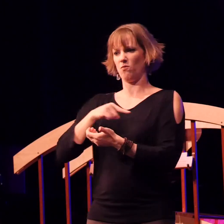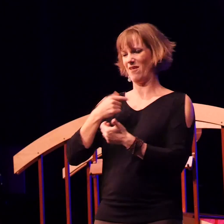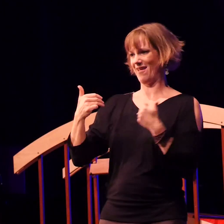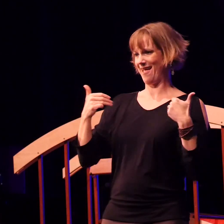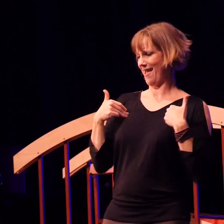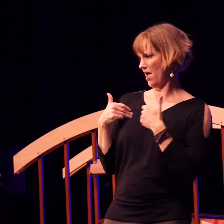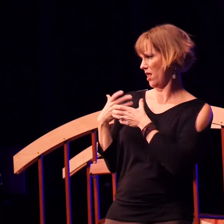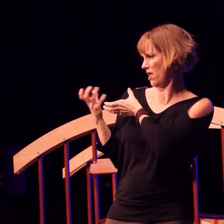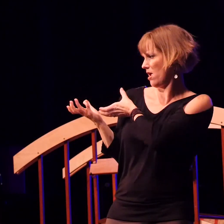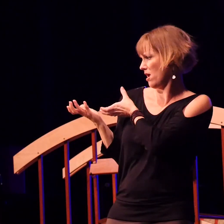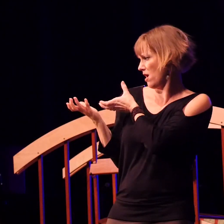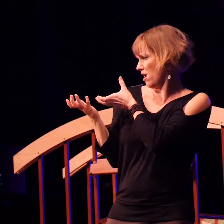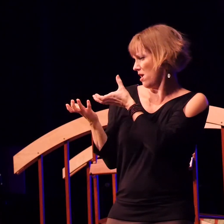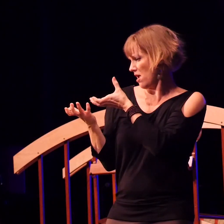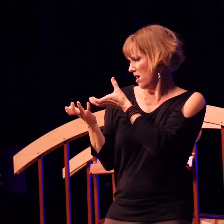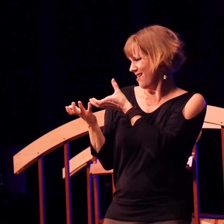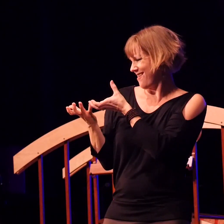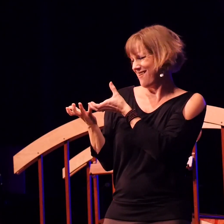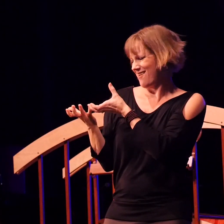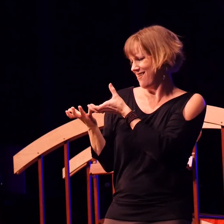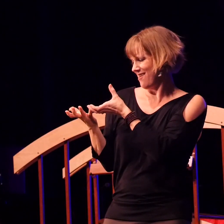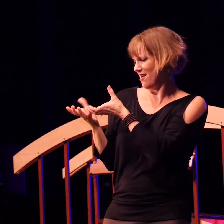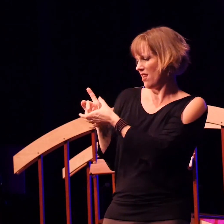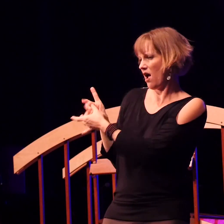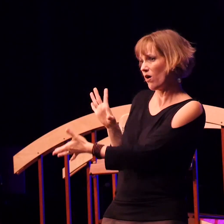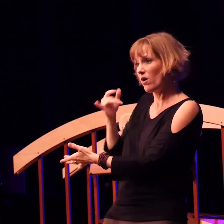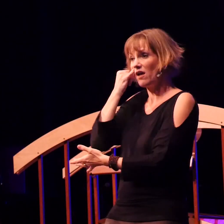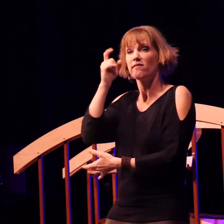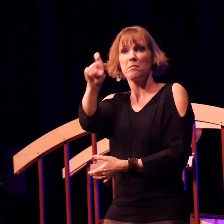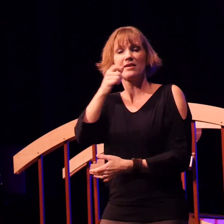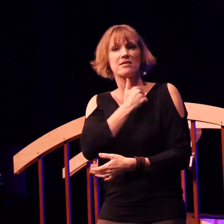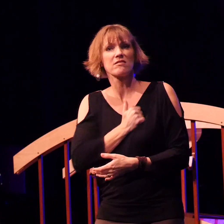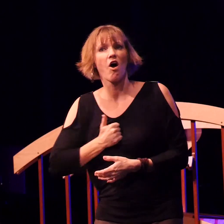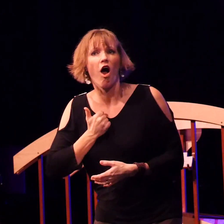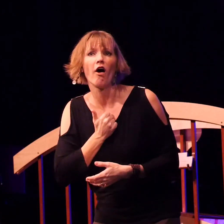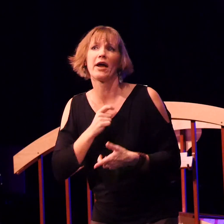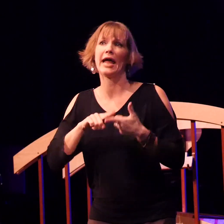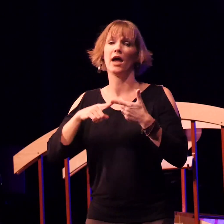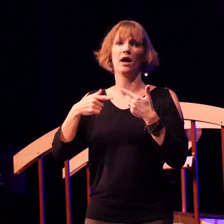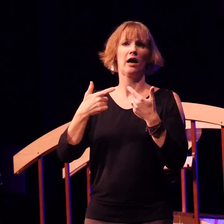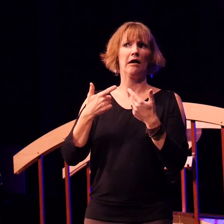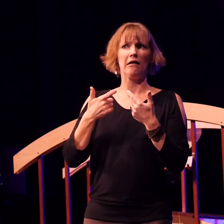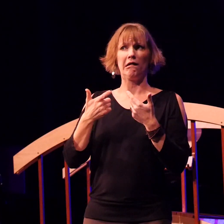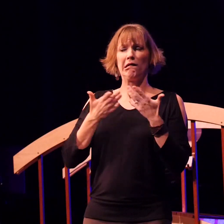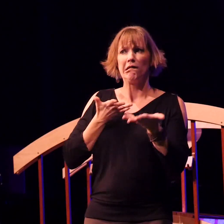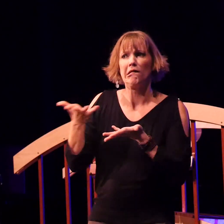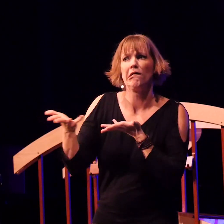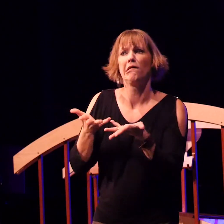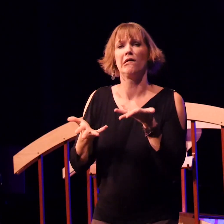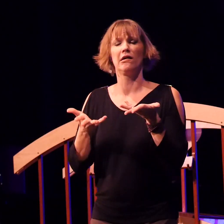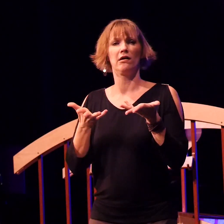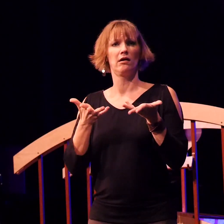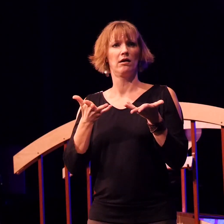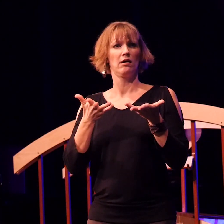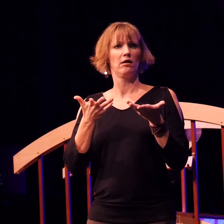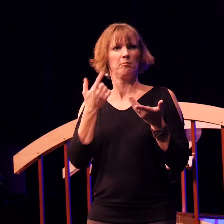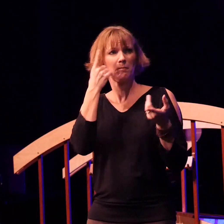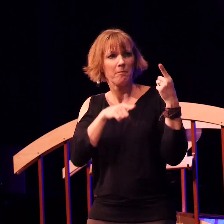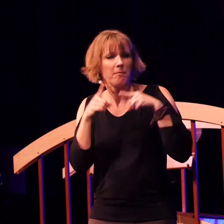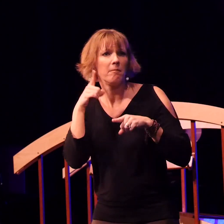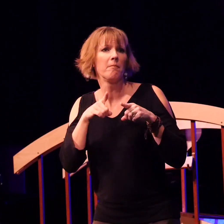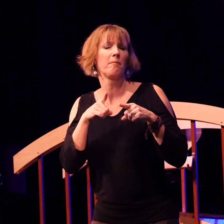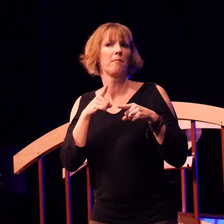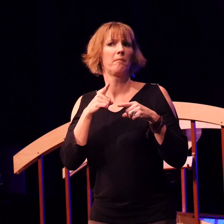carrying. And if we need to say we're sorry or make amends or make new agreements, nonetheless, to then keep